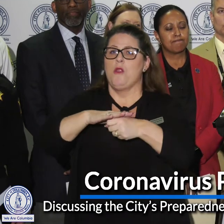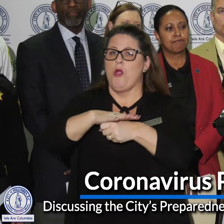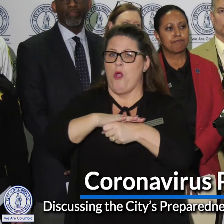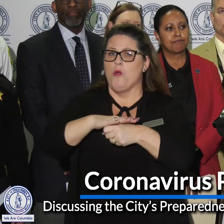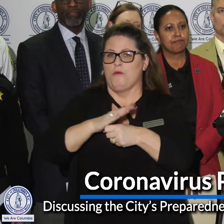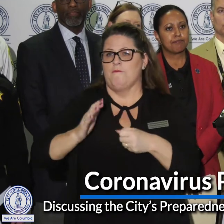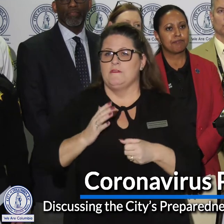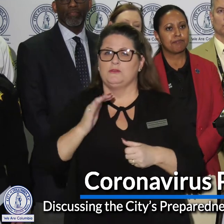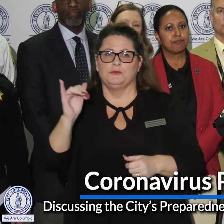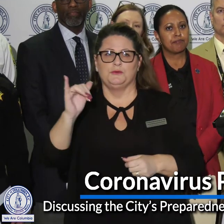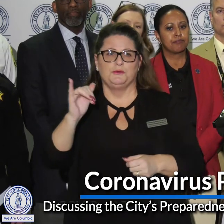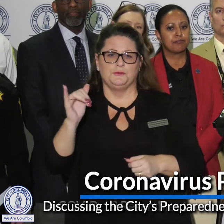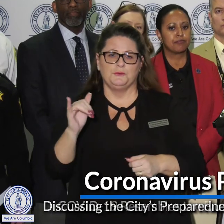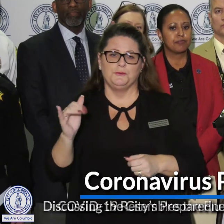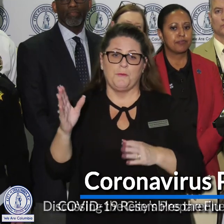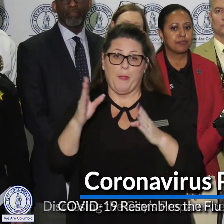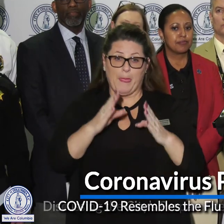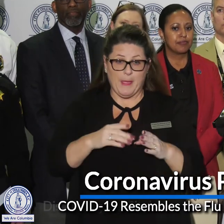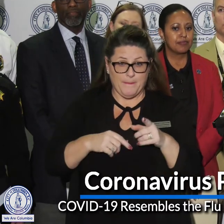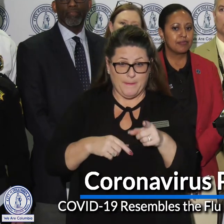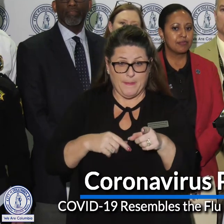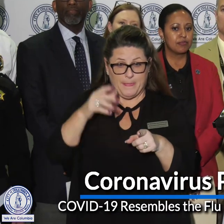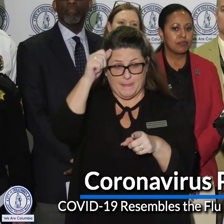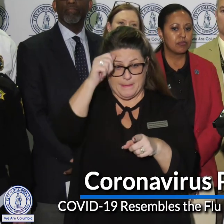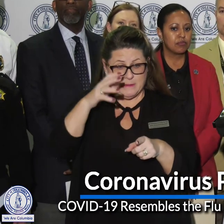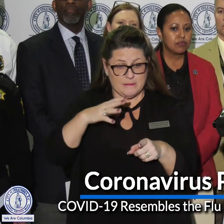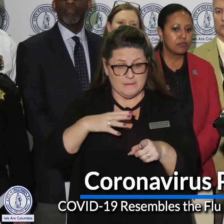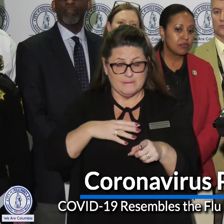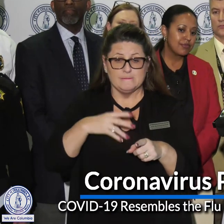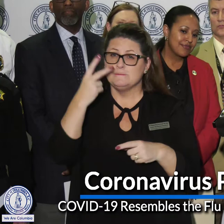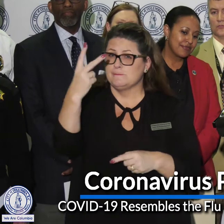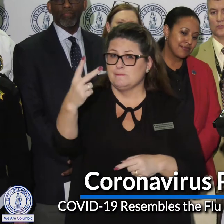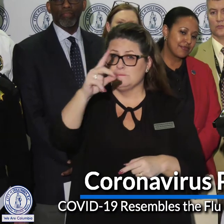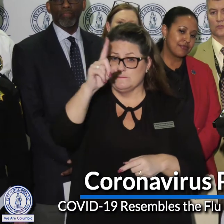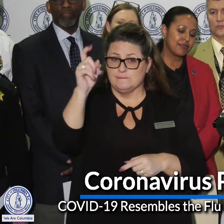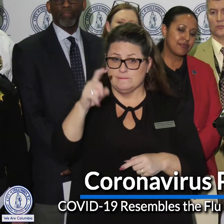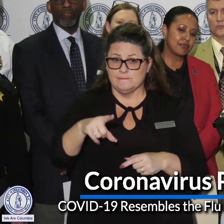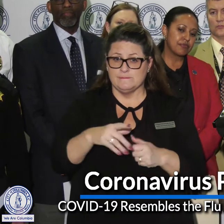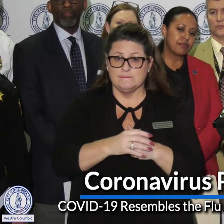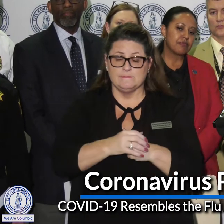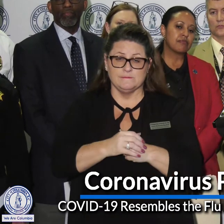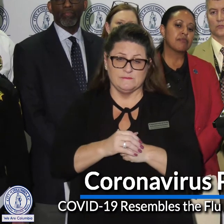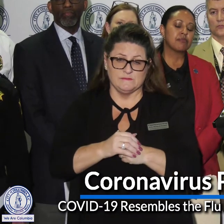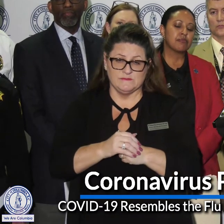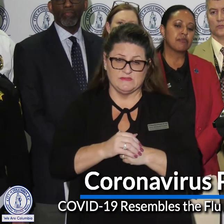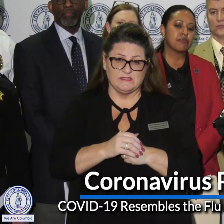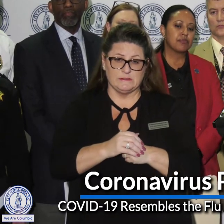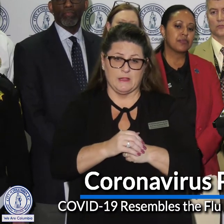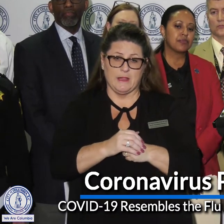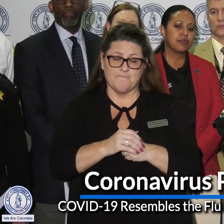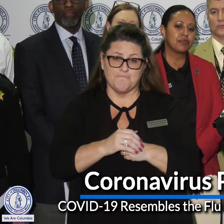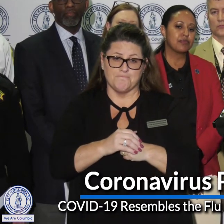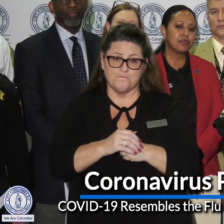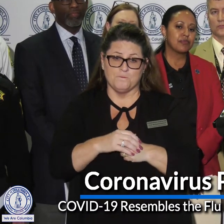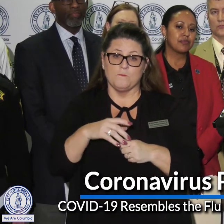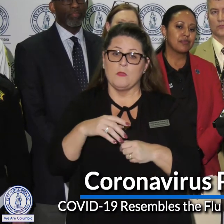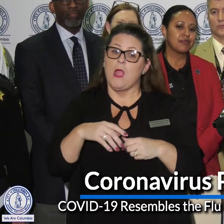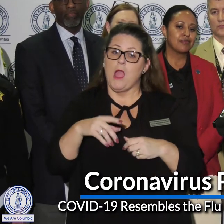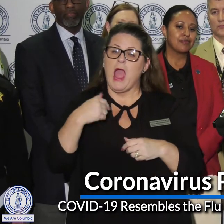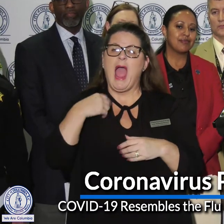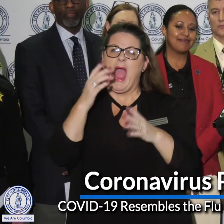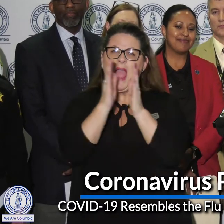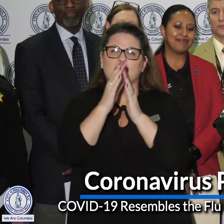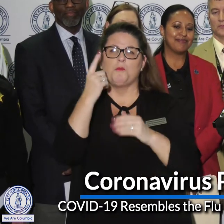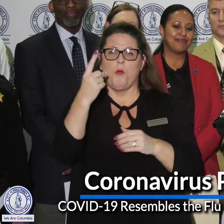in making that happen. Yes, sir. Mayor, a couple of questions. I guess I'll just go ahead into one. And you only get two, so. Fair